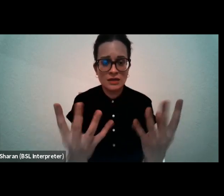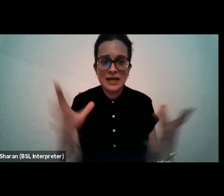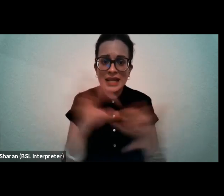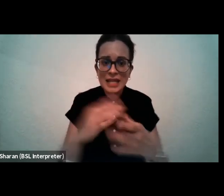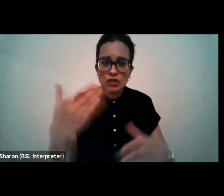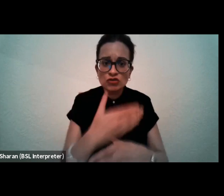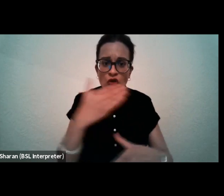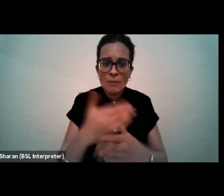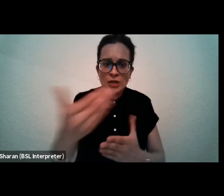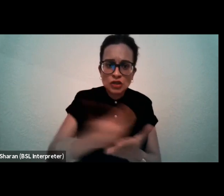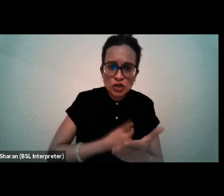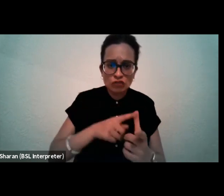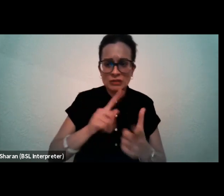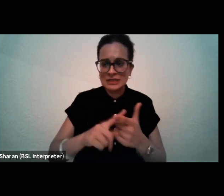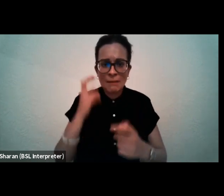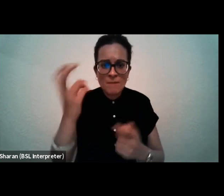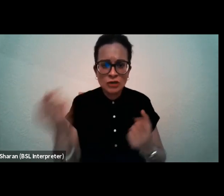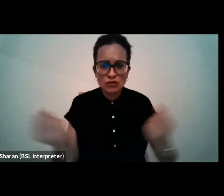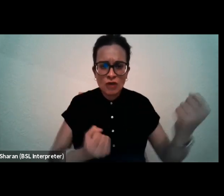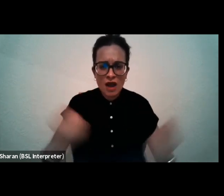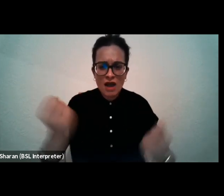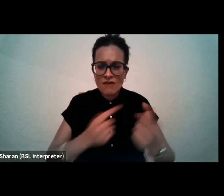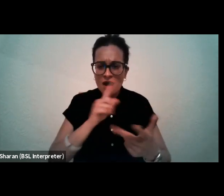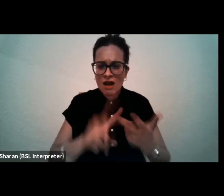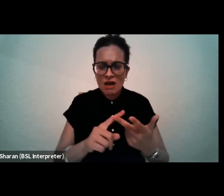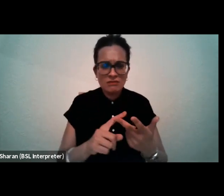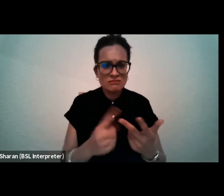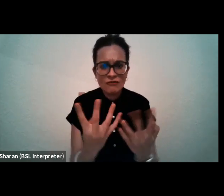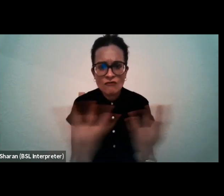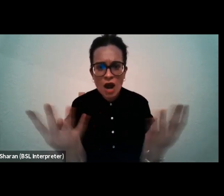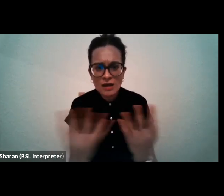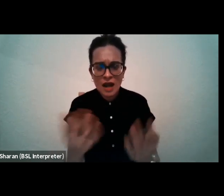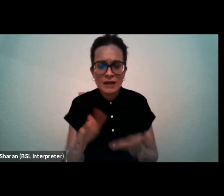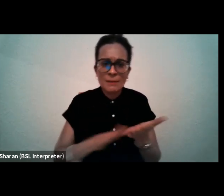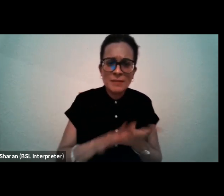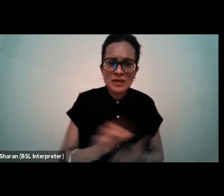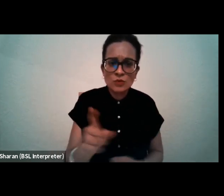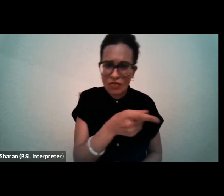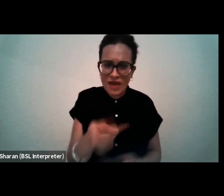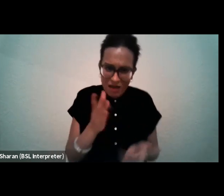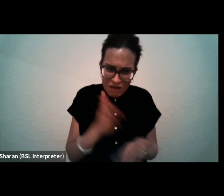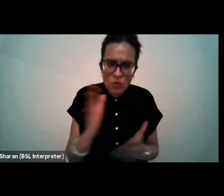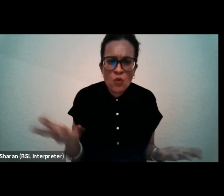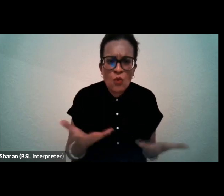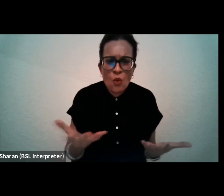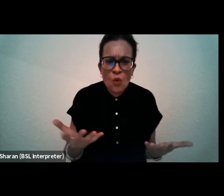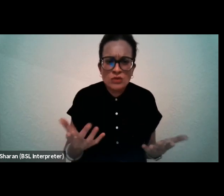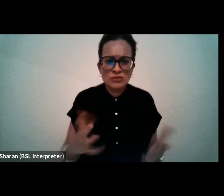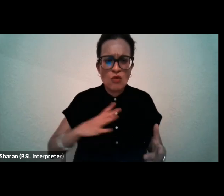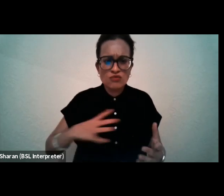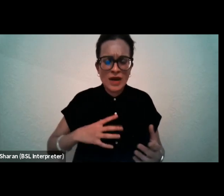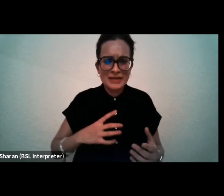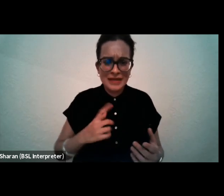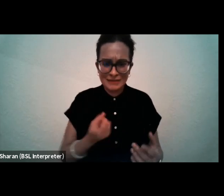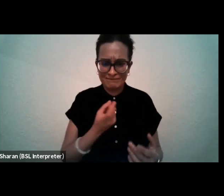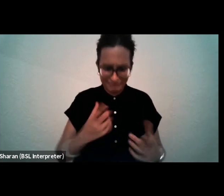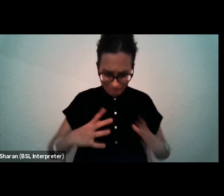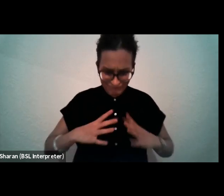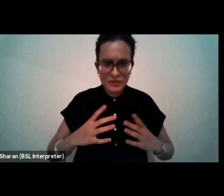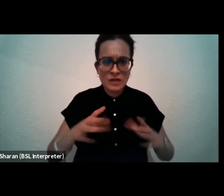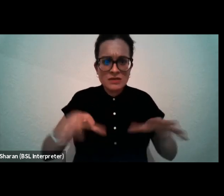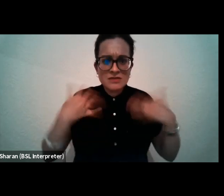jobs, security jobs, bus drivers, they're the front line, and that means that they're people that are suffering disproportionately. What do we want to